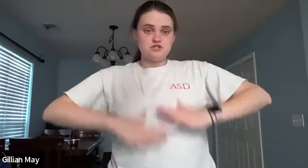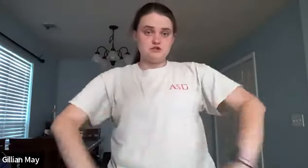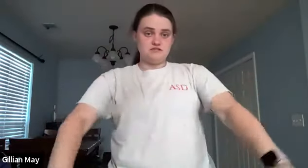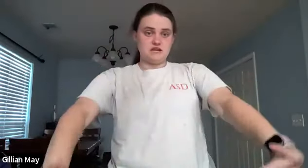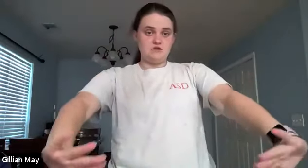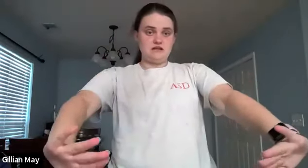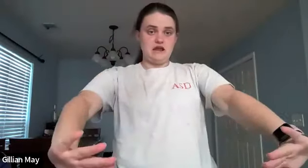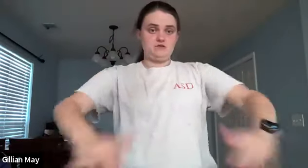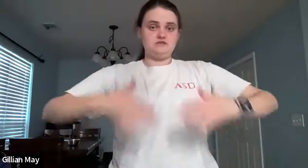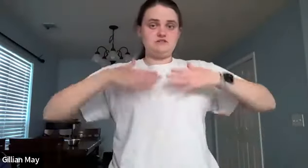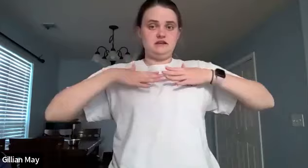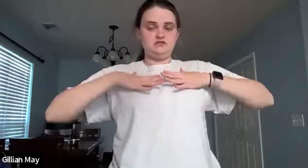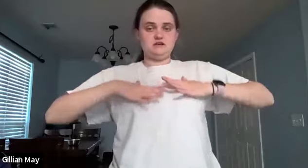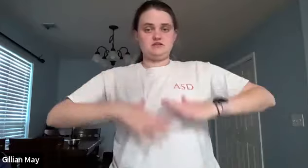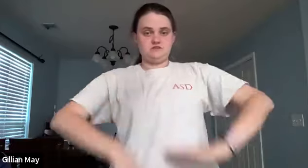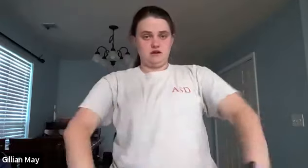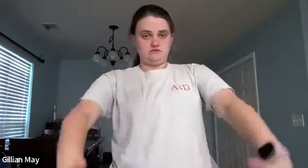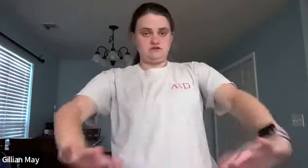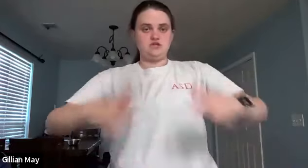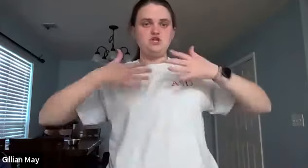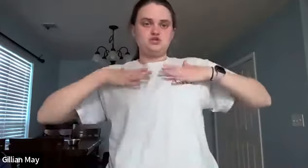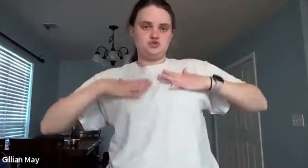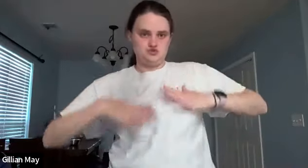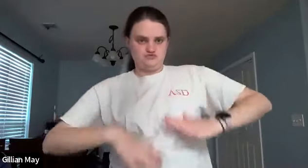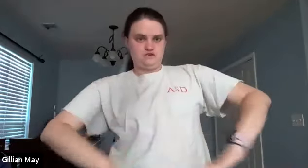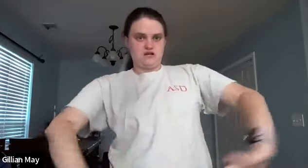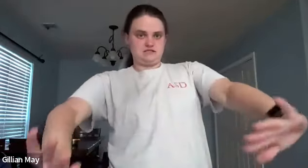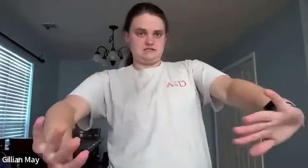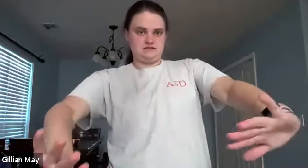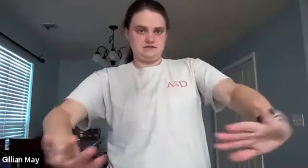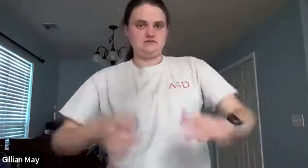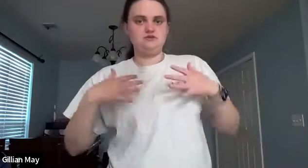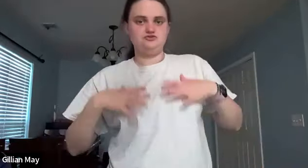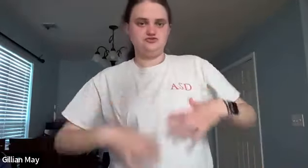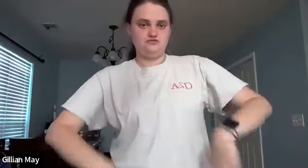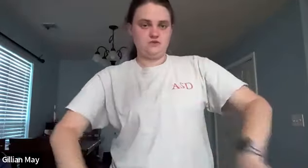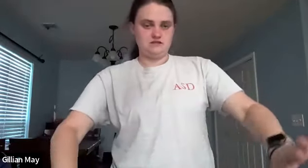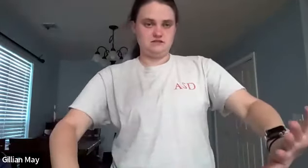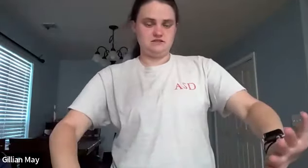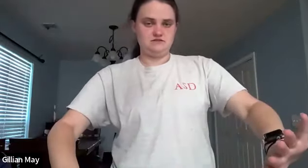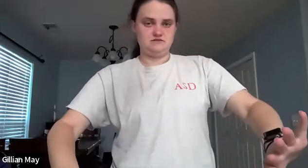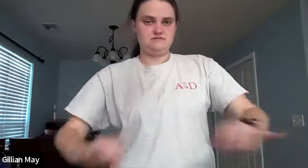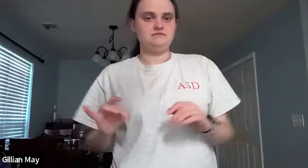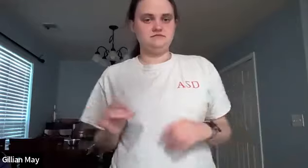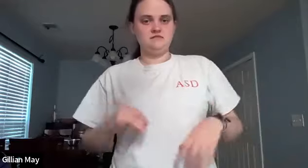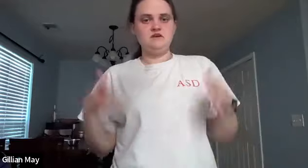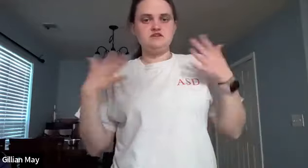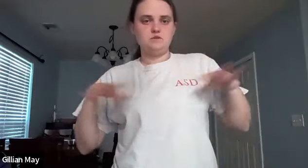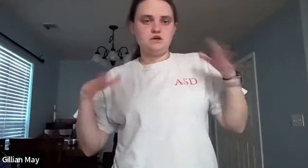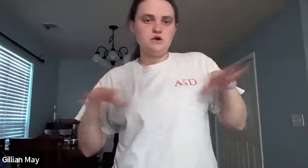you go down and out, like a dress goes out. Dress. Dress. So where clothes